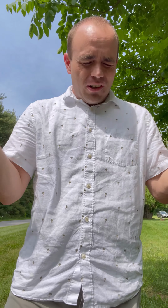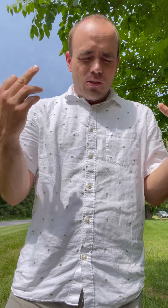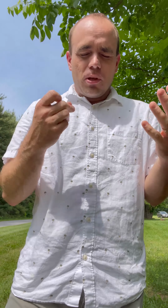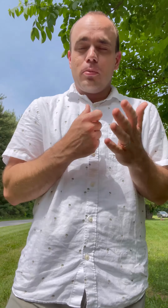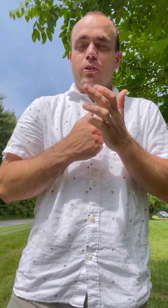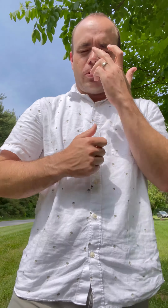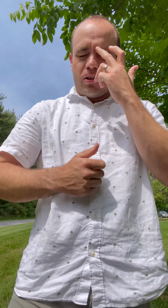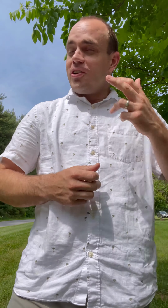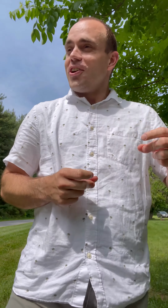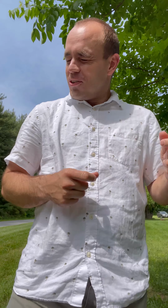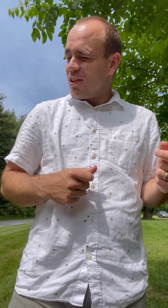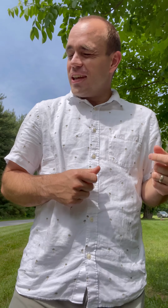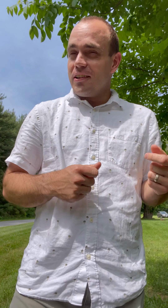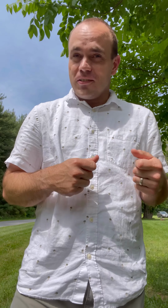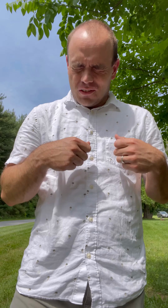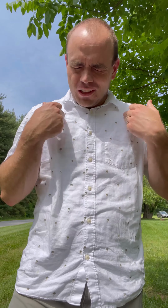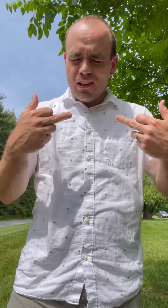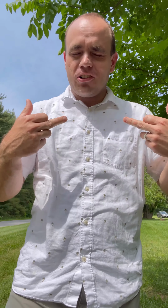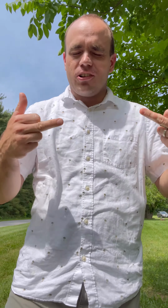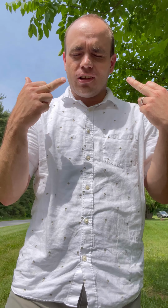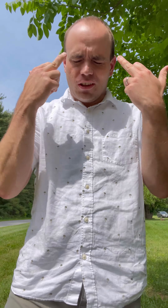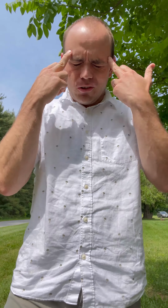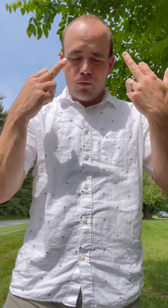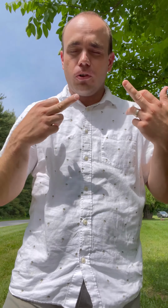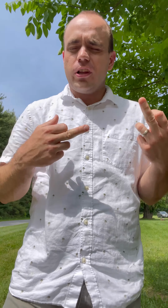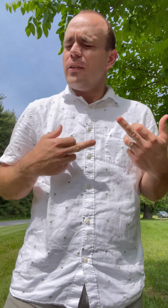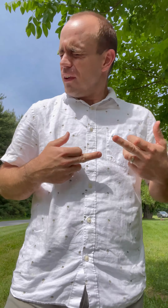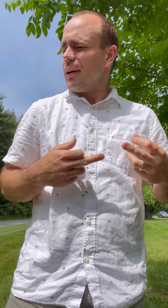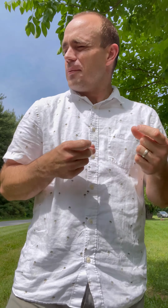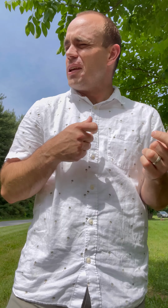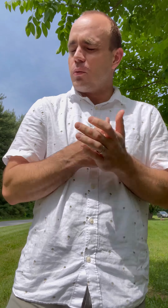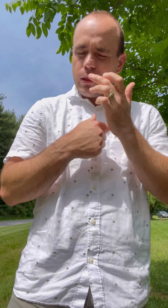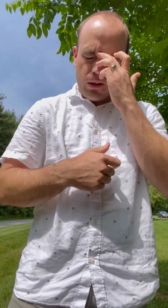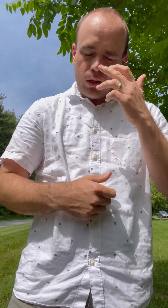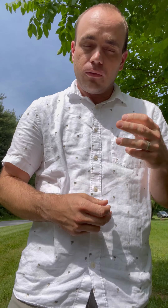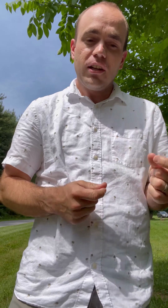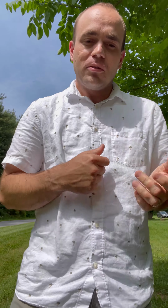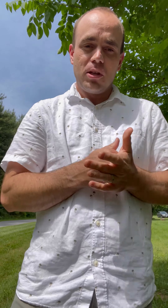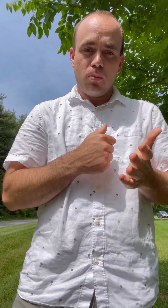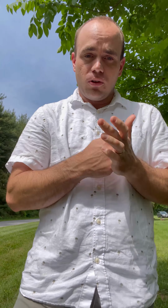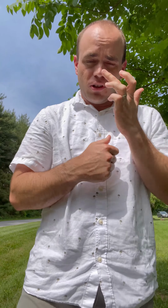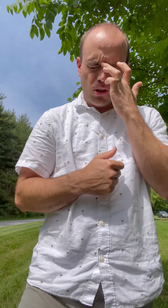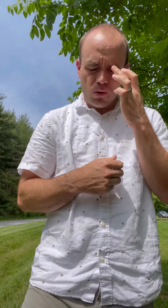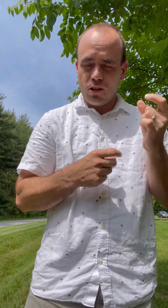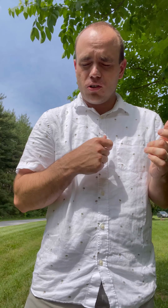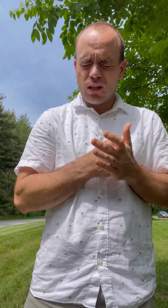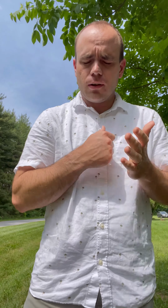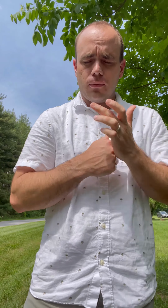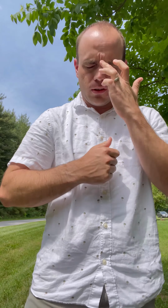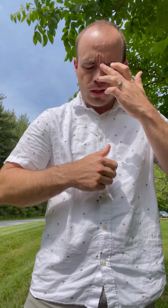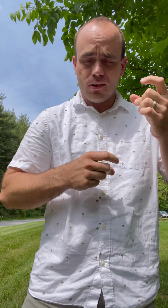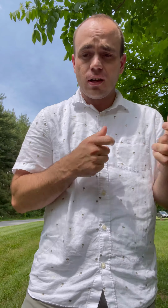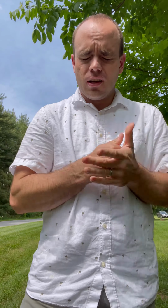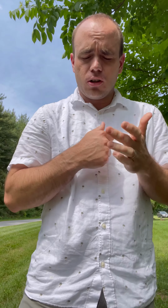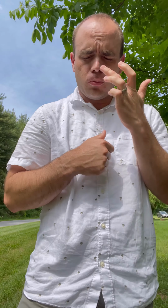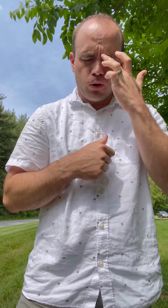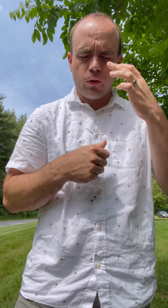of people around, so you can't let your tics out fully without offending people. So the trick I've found is